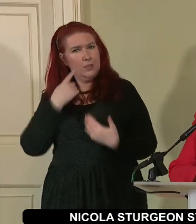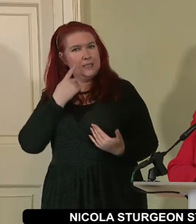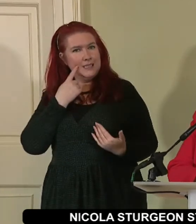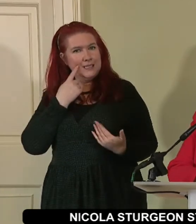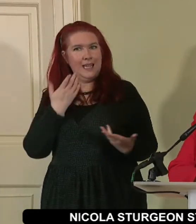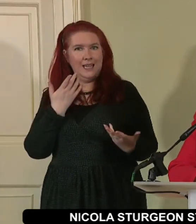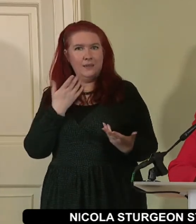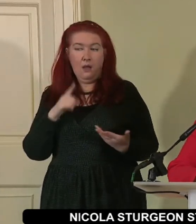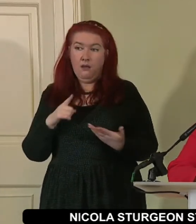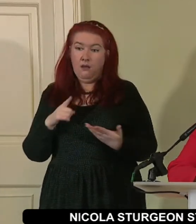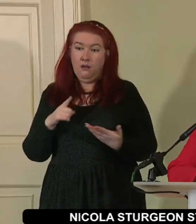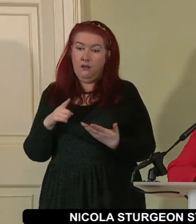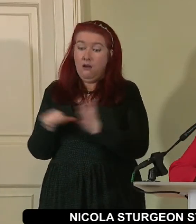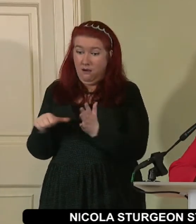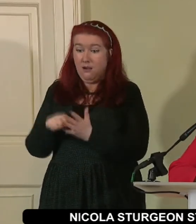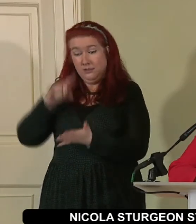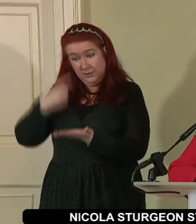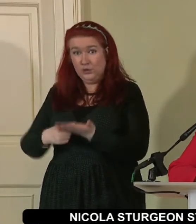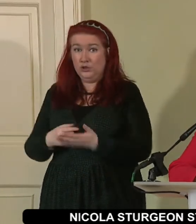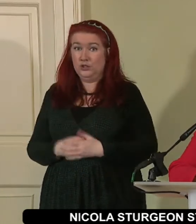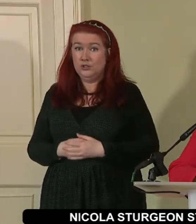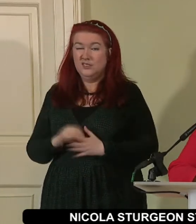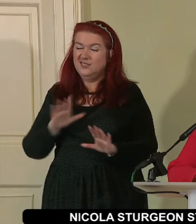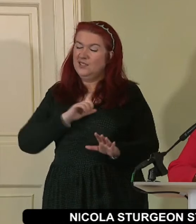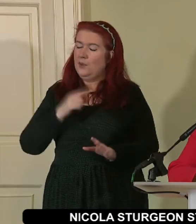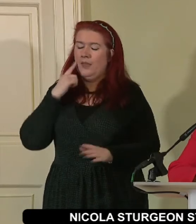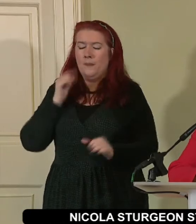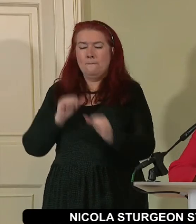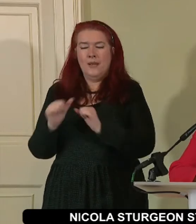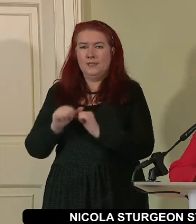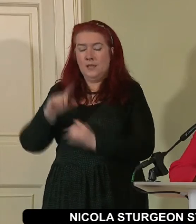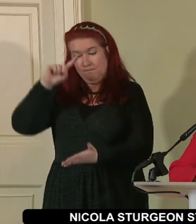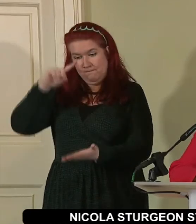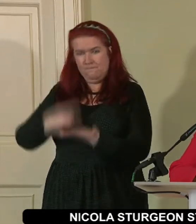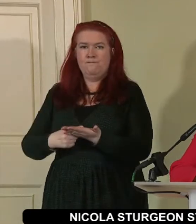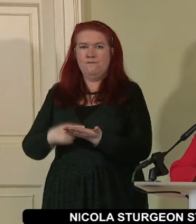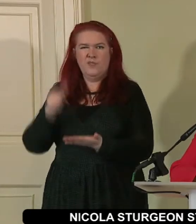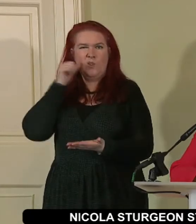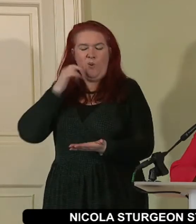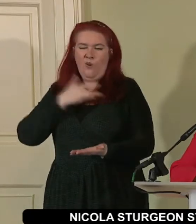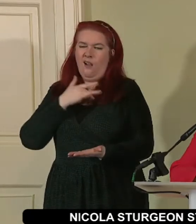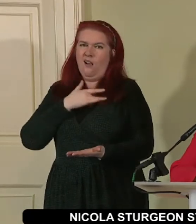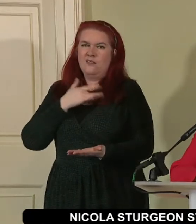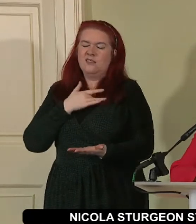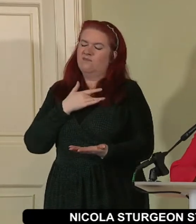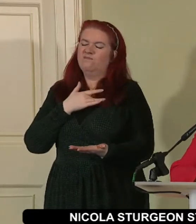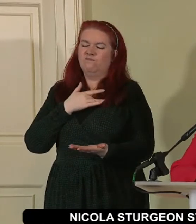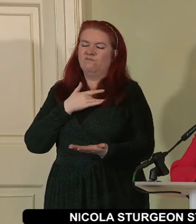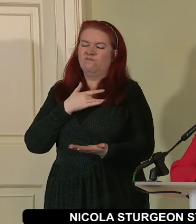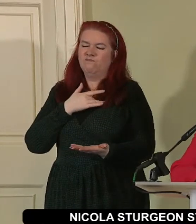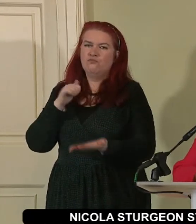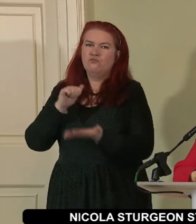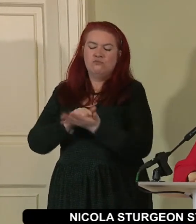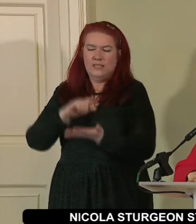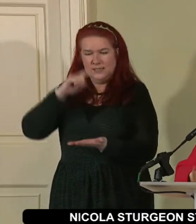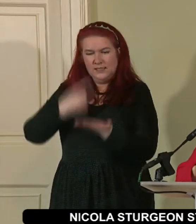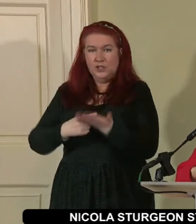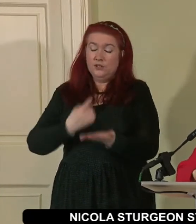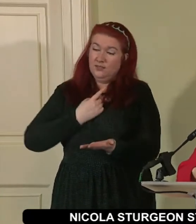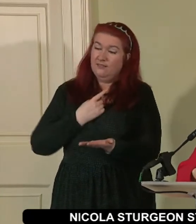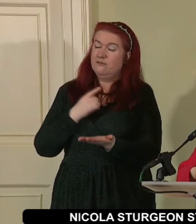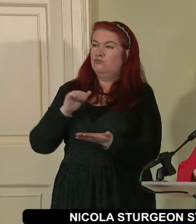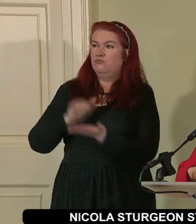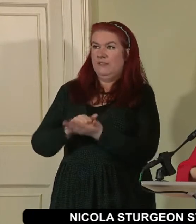reasons not to make a decision. I think it's better to make the decision when you know in your heart that it's the right one for you and for your